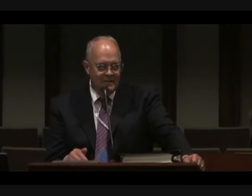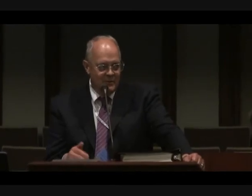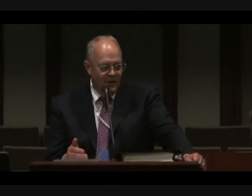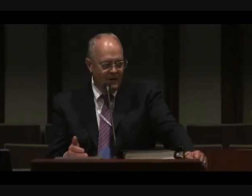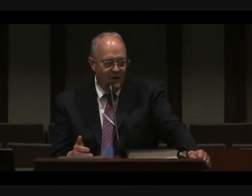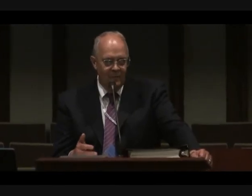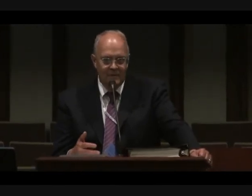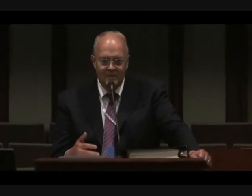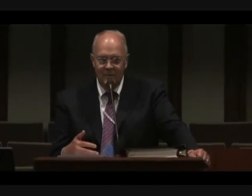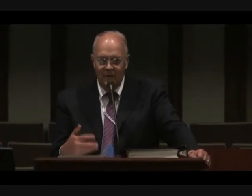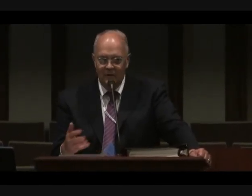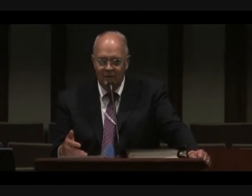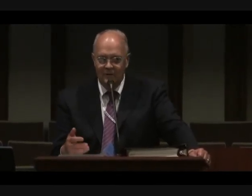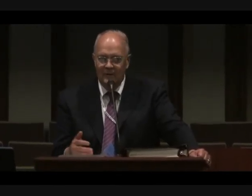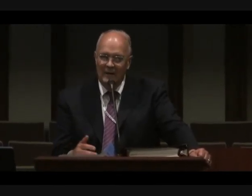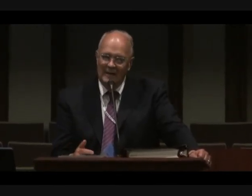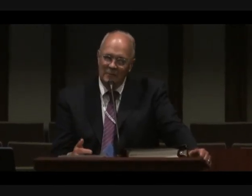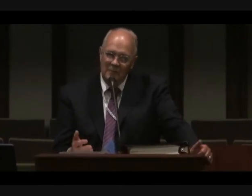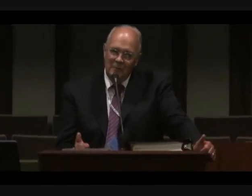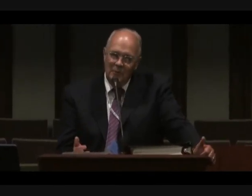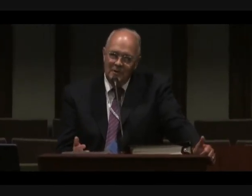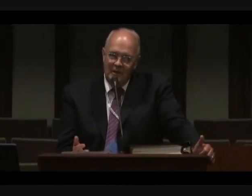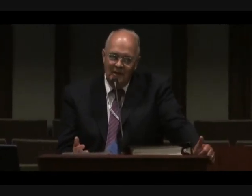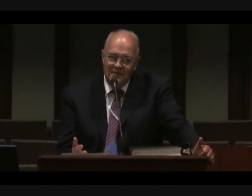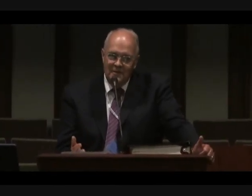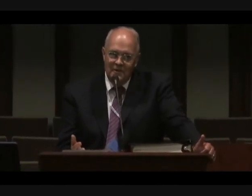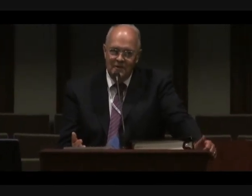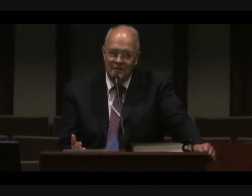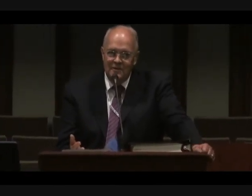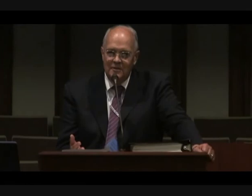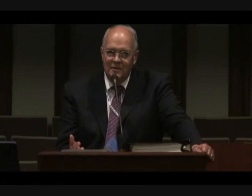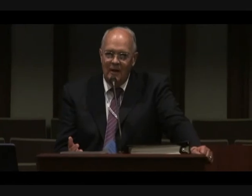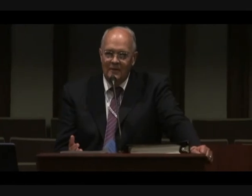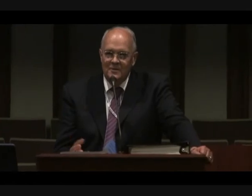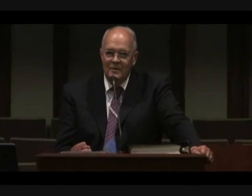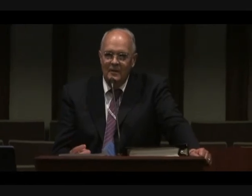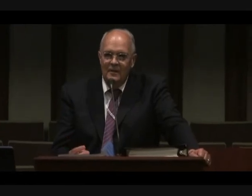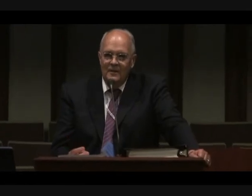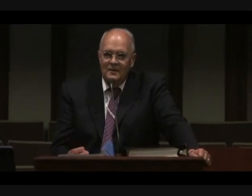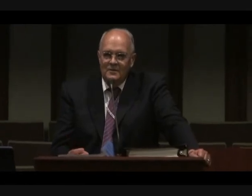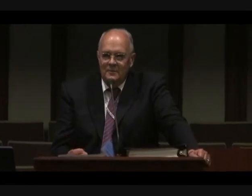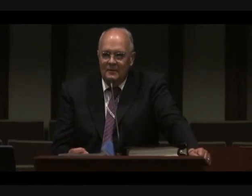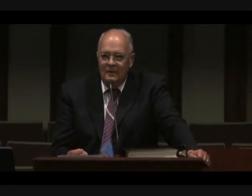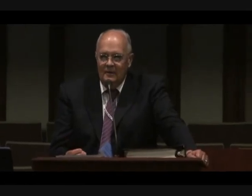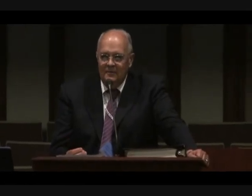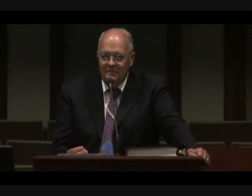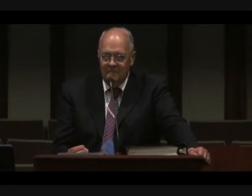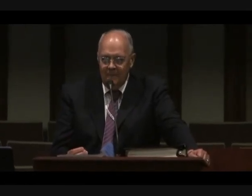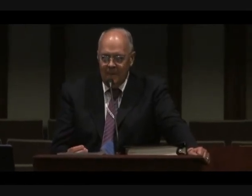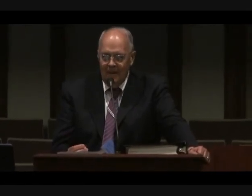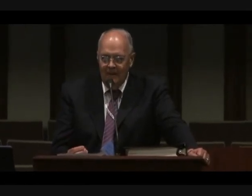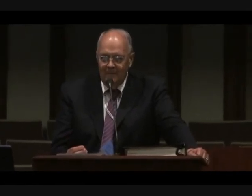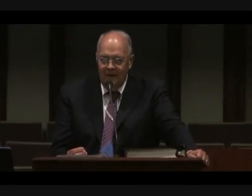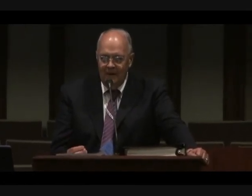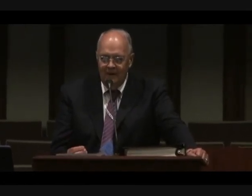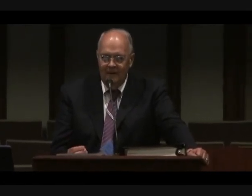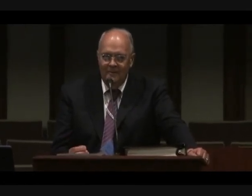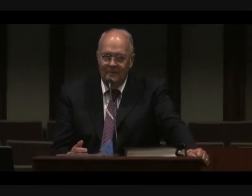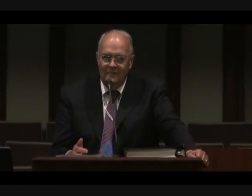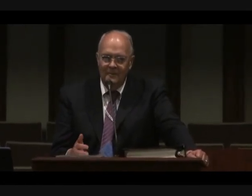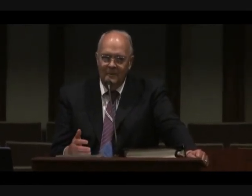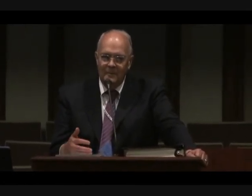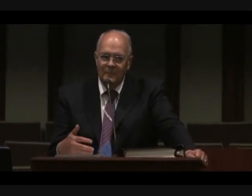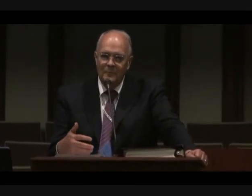about Ancestry.com and some other. Again, I appreciate any suggestions you have. This